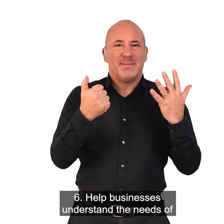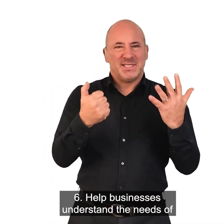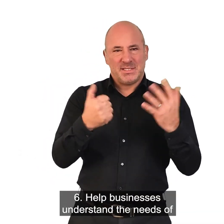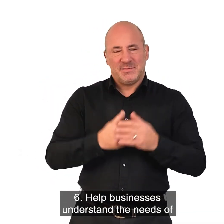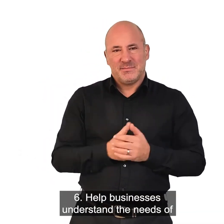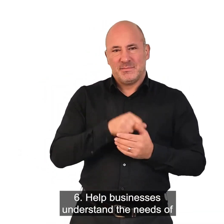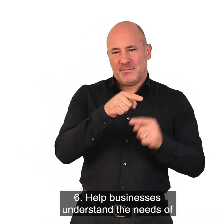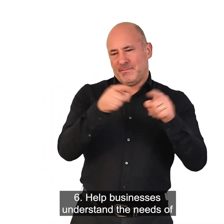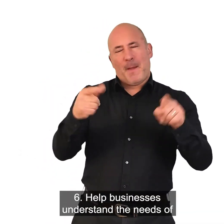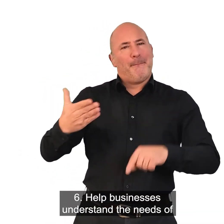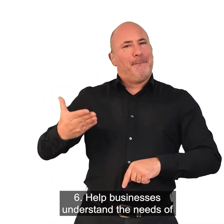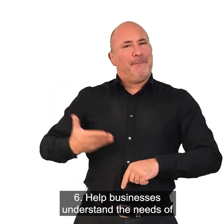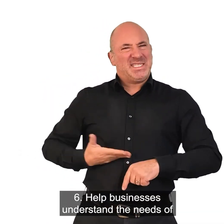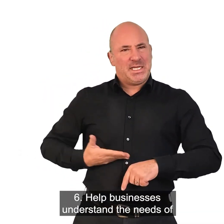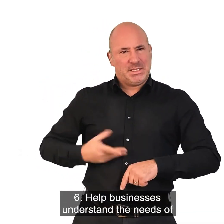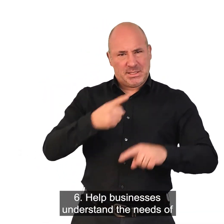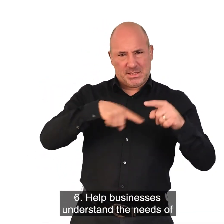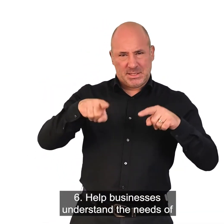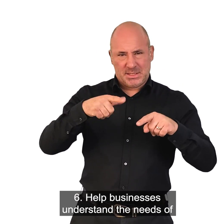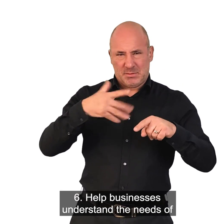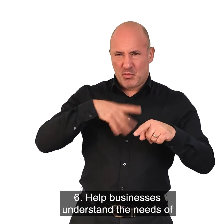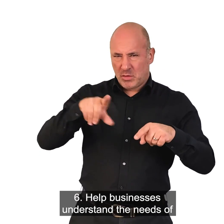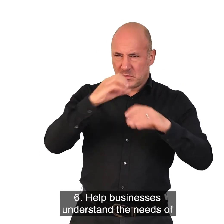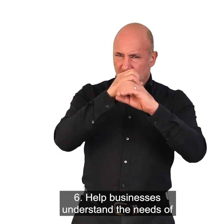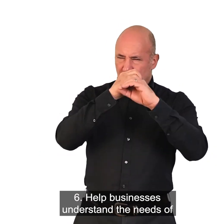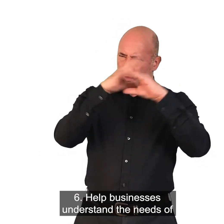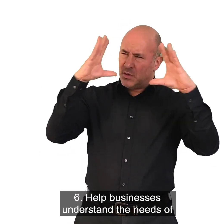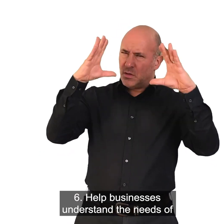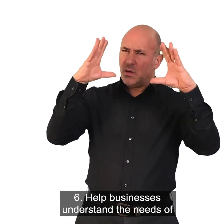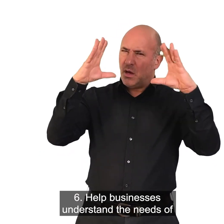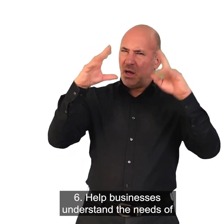6. Help businesses understand the needs of